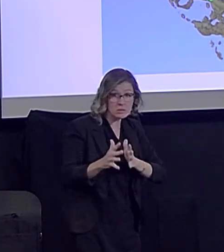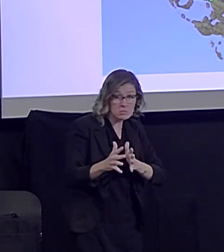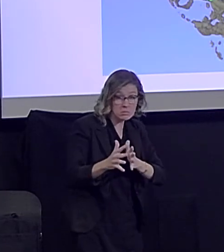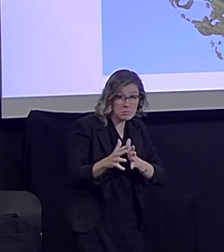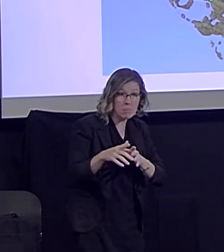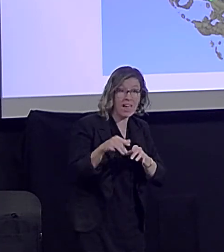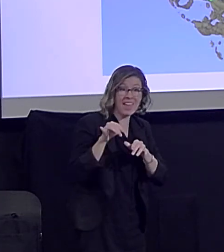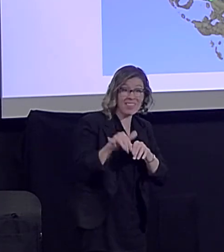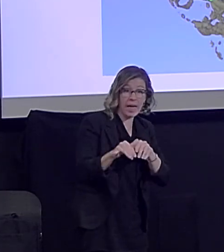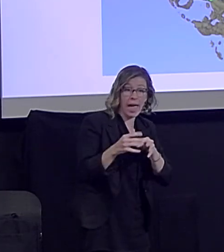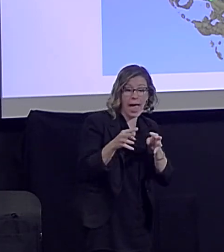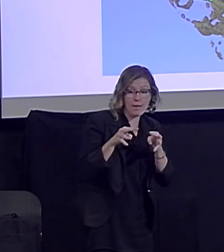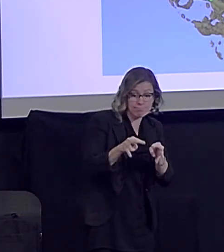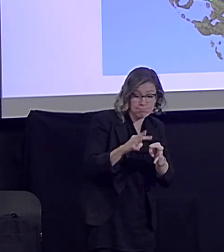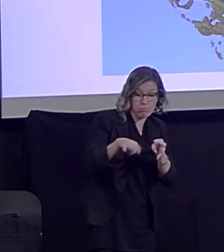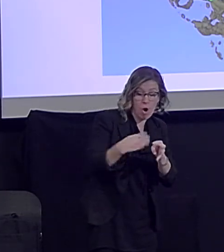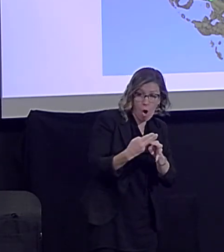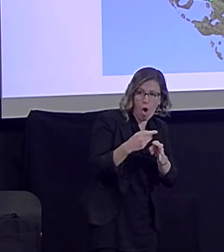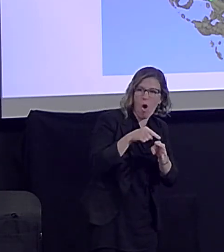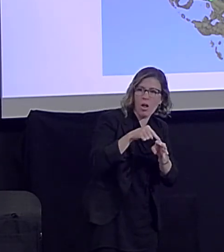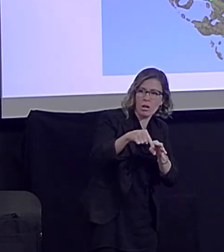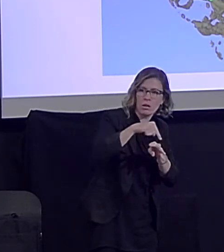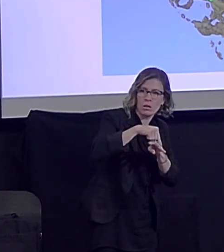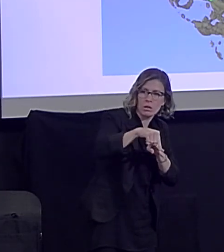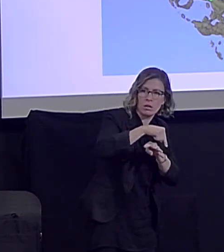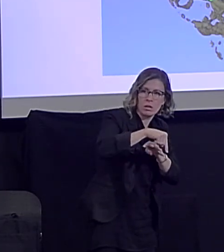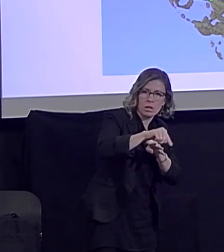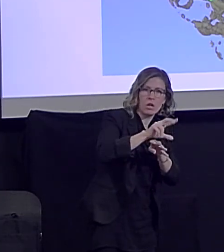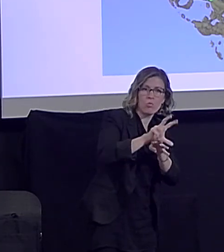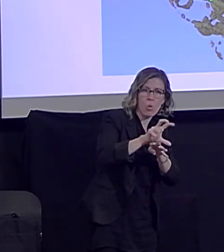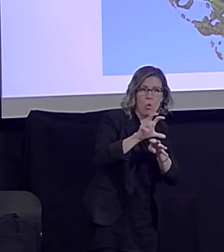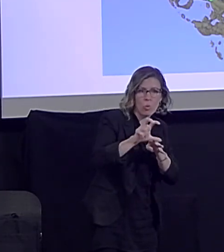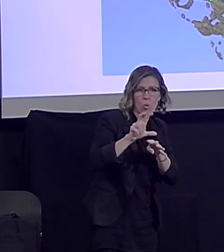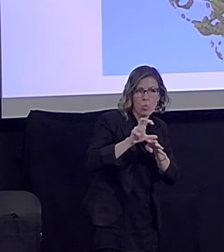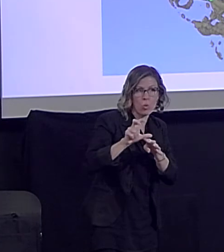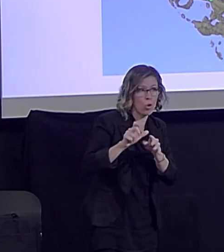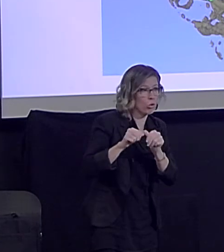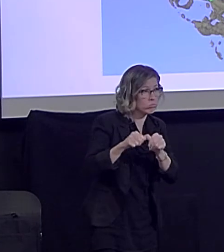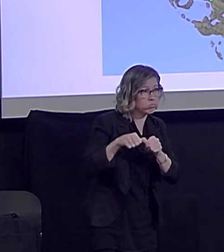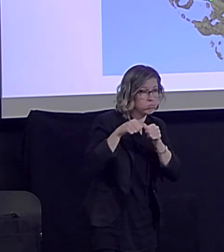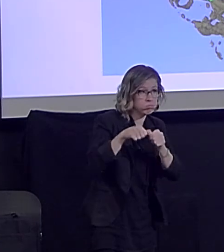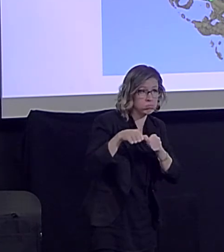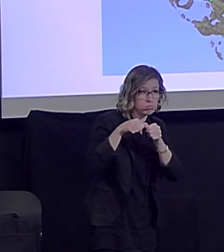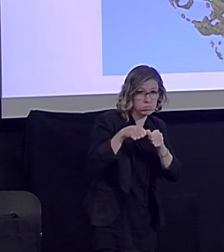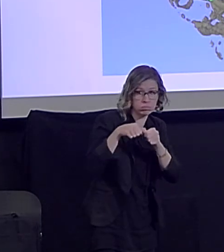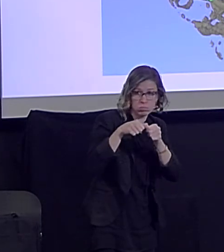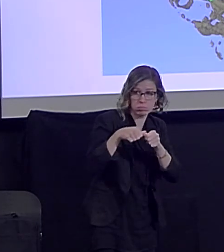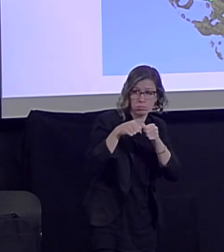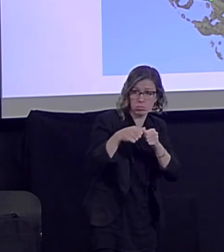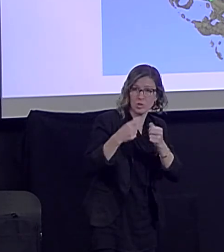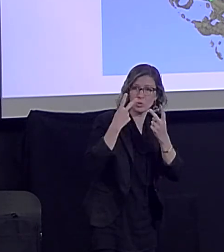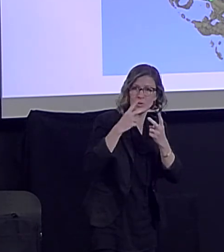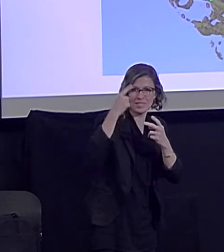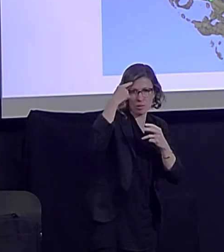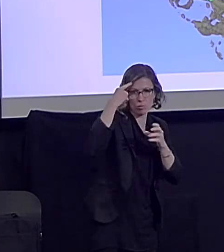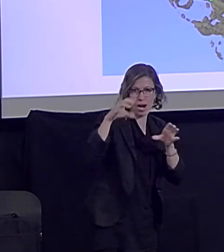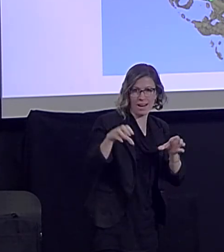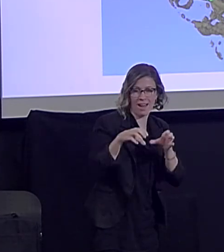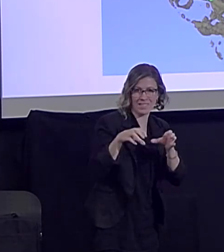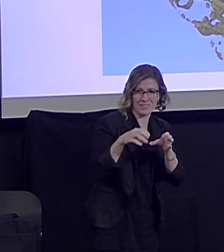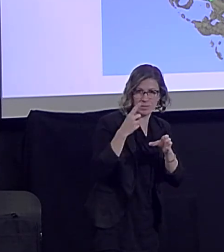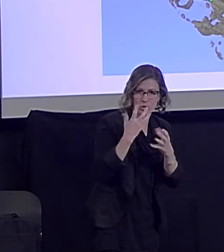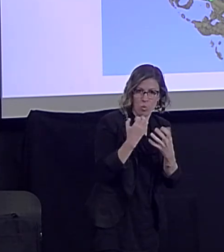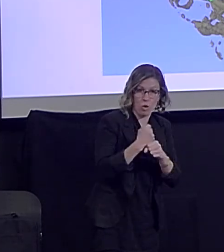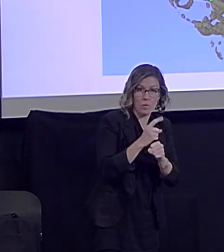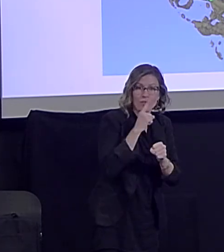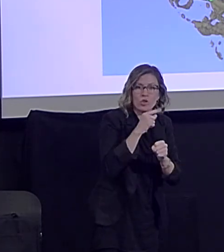record continuously, day and night, EEG, and you have a video. So you are sure that you will not